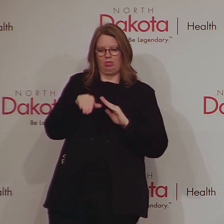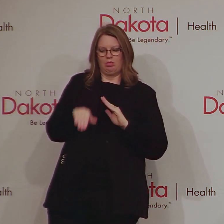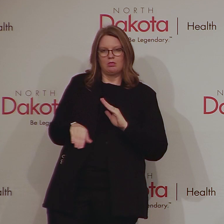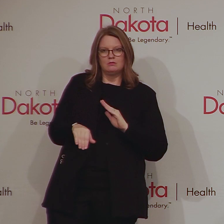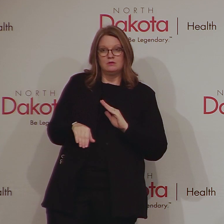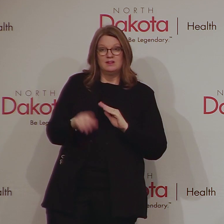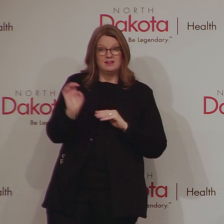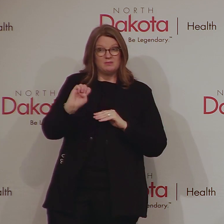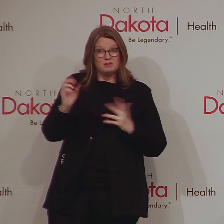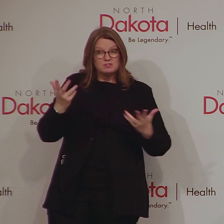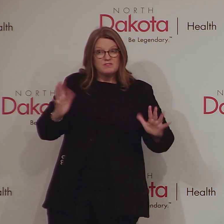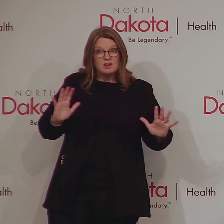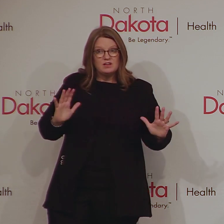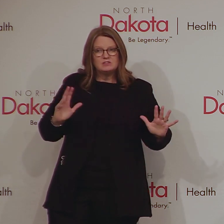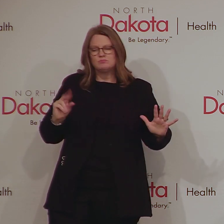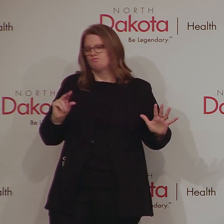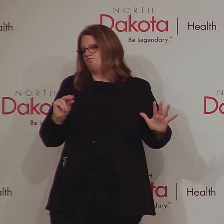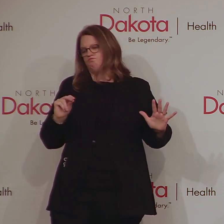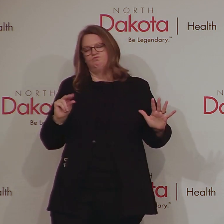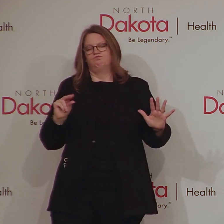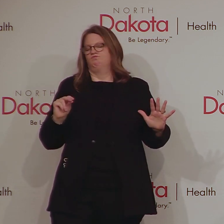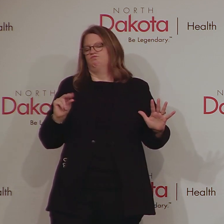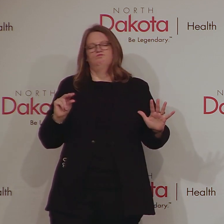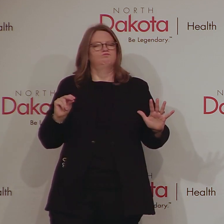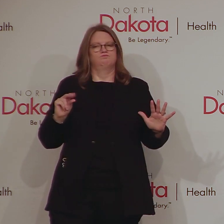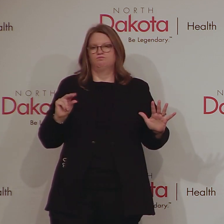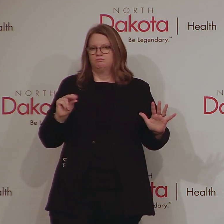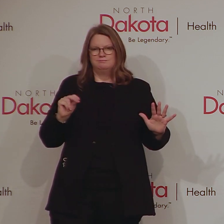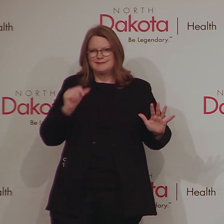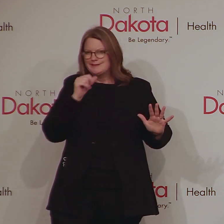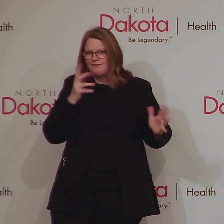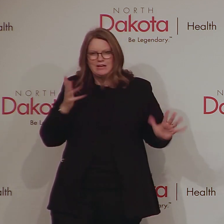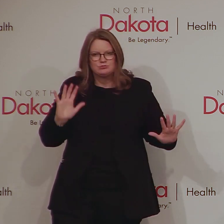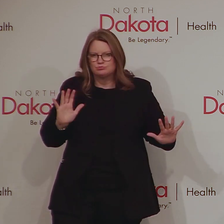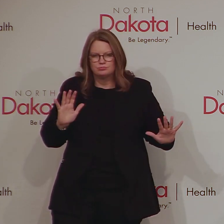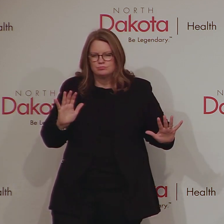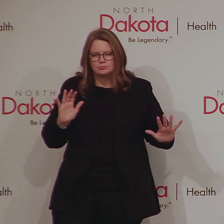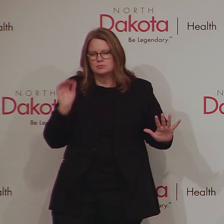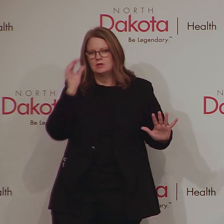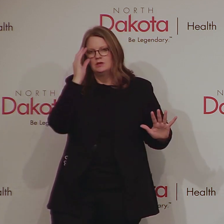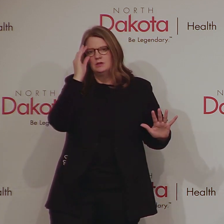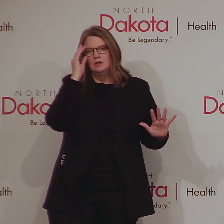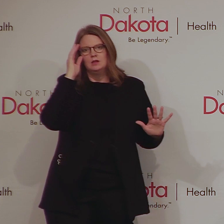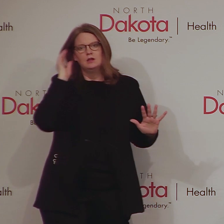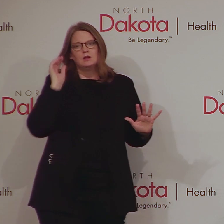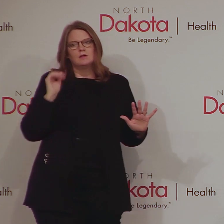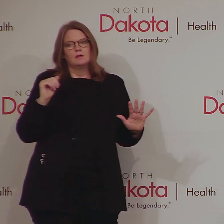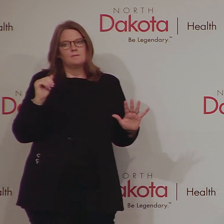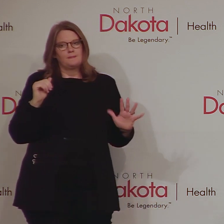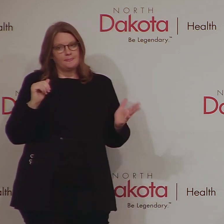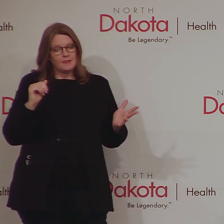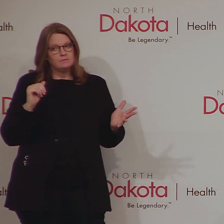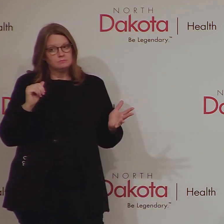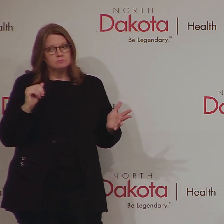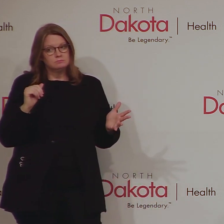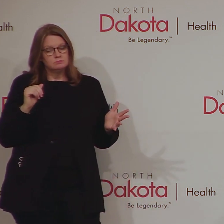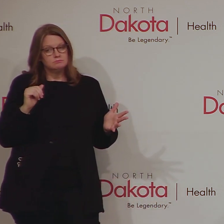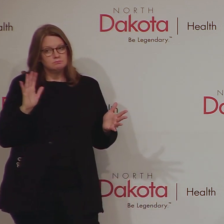over. And again, I would just take a moment to say that there is